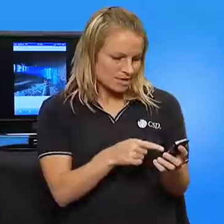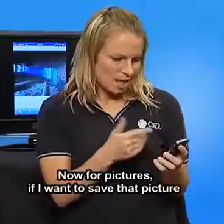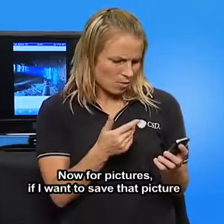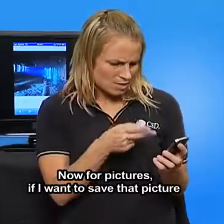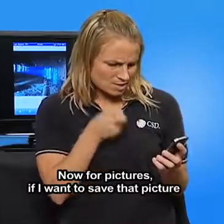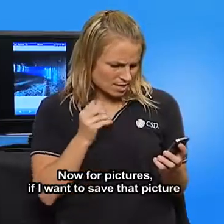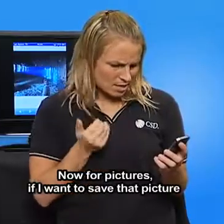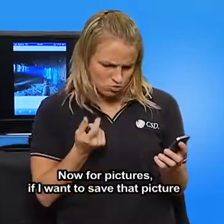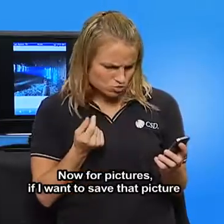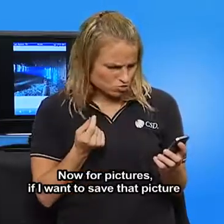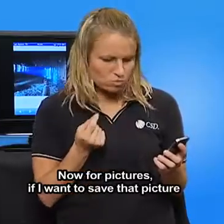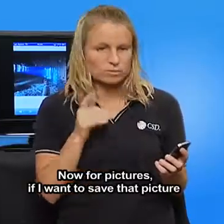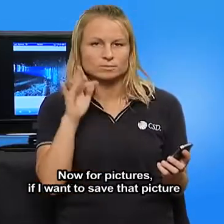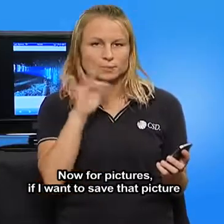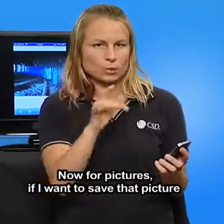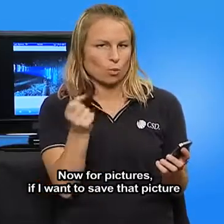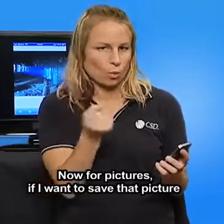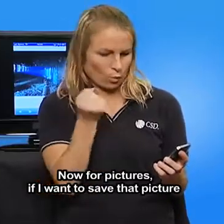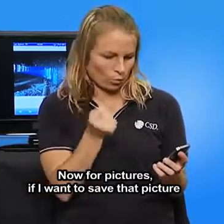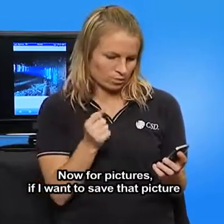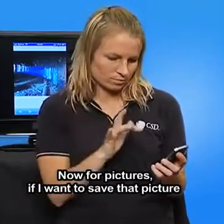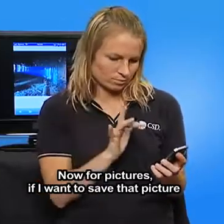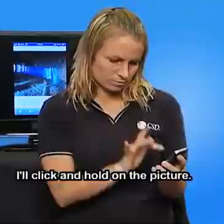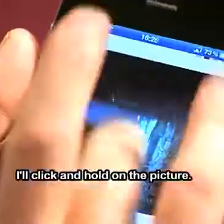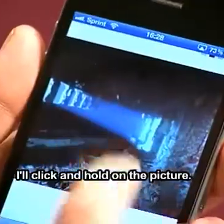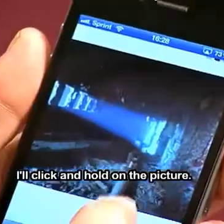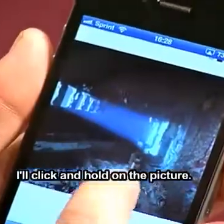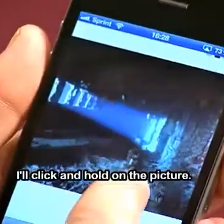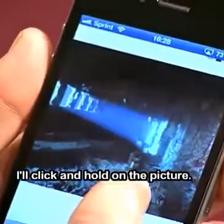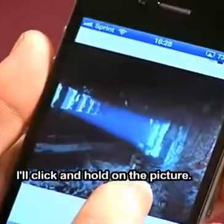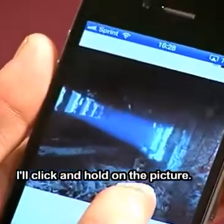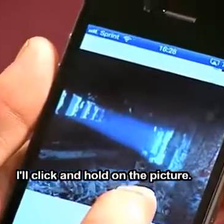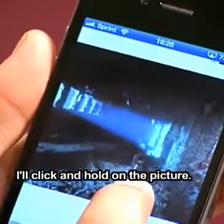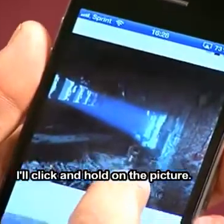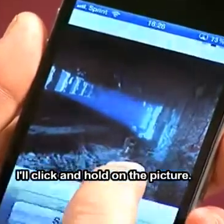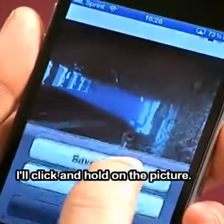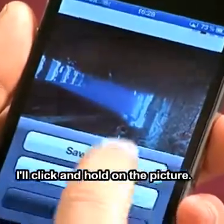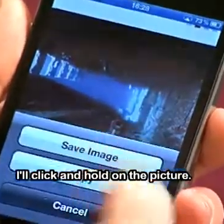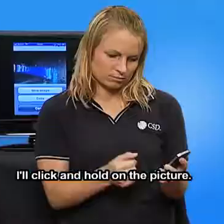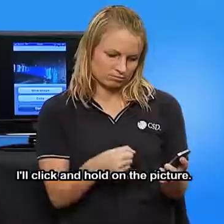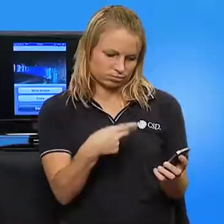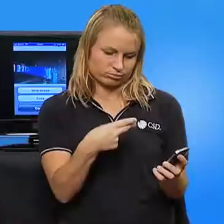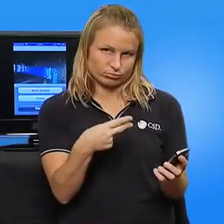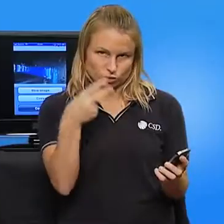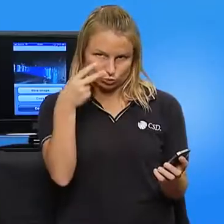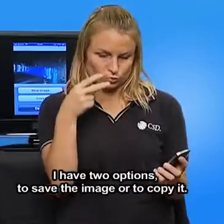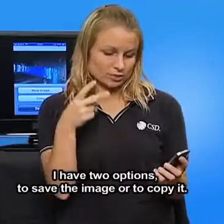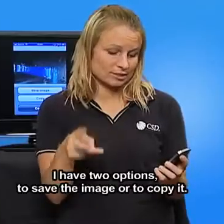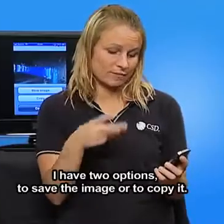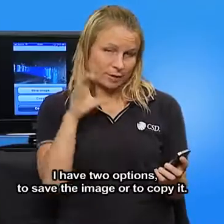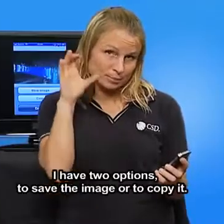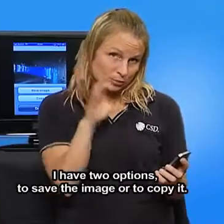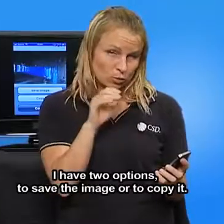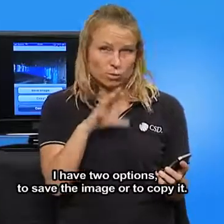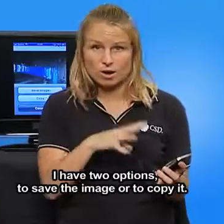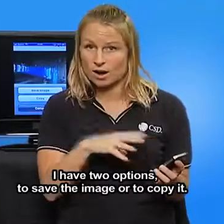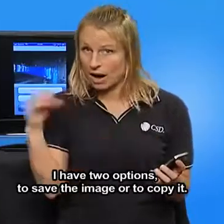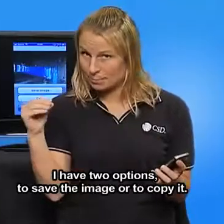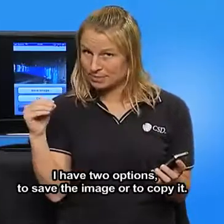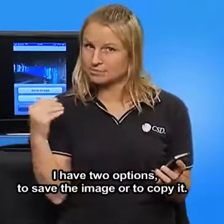Now for pictures. If I want to save that picture, I'll click and hold on the picture. I have two options, to save the